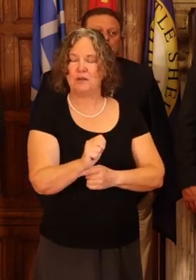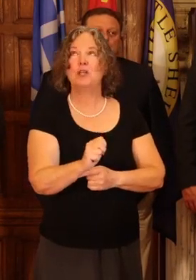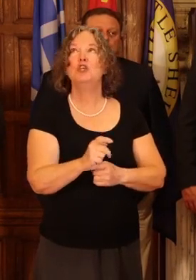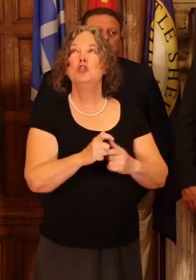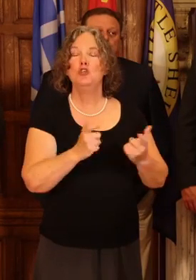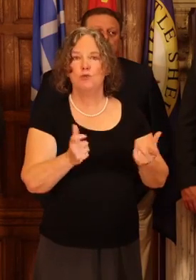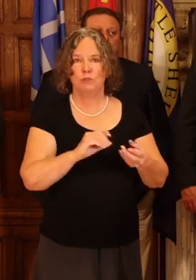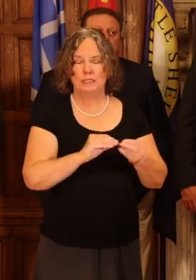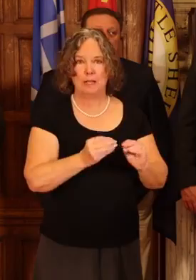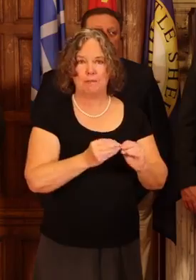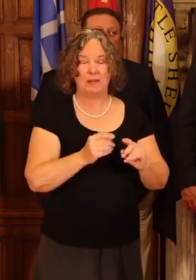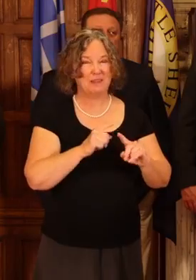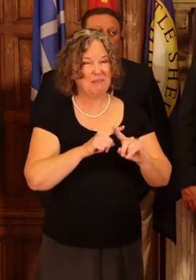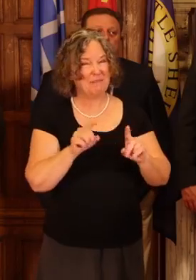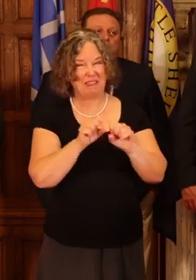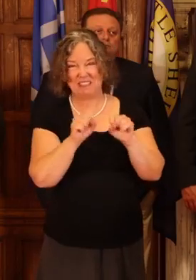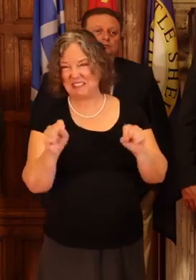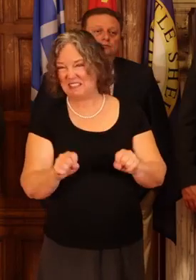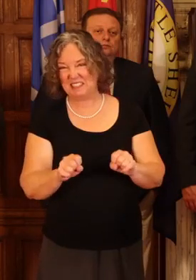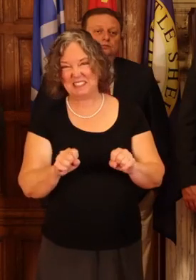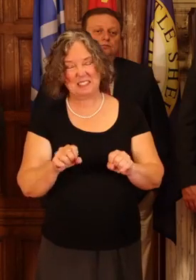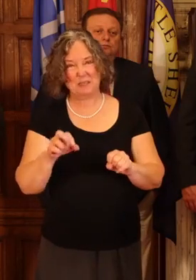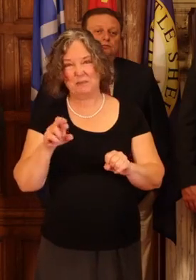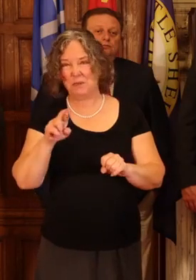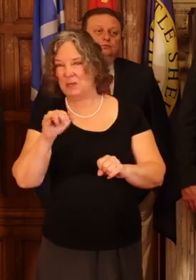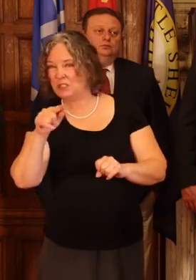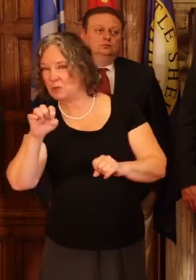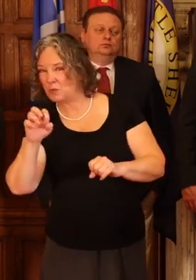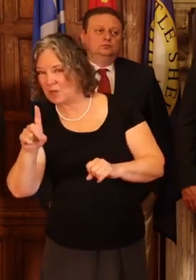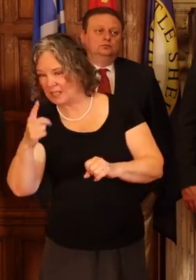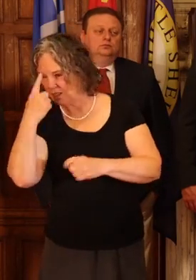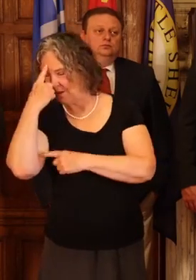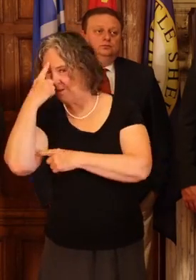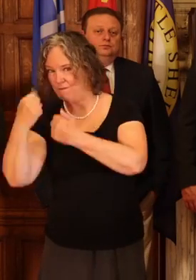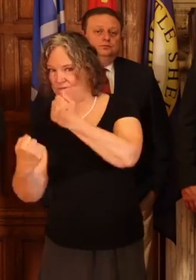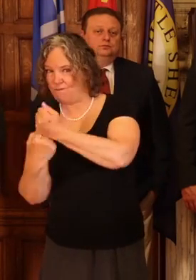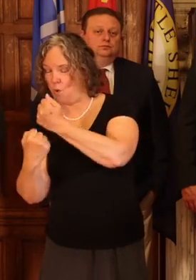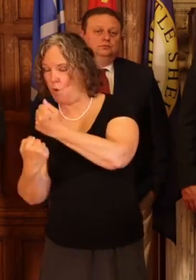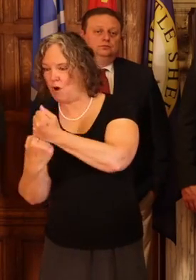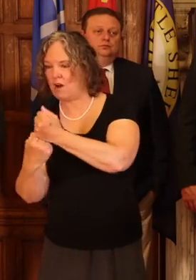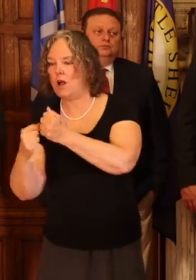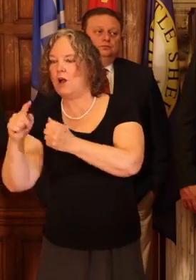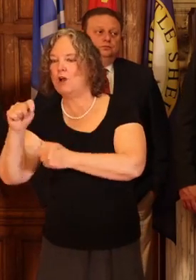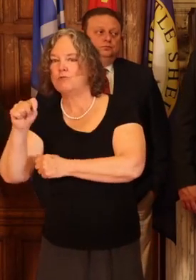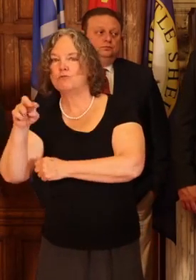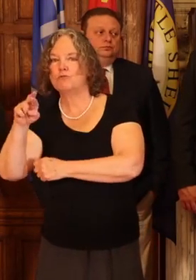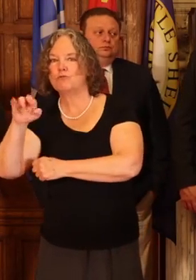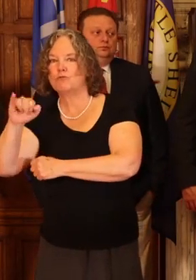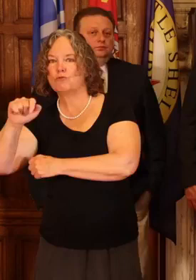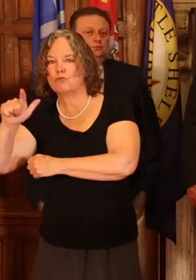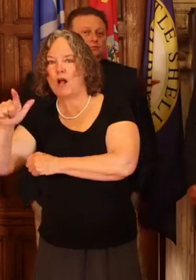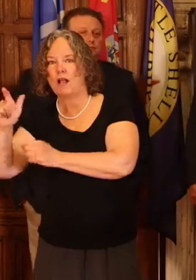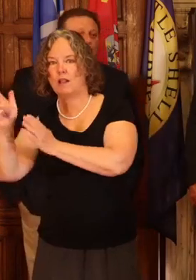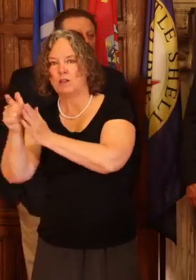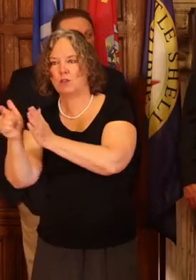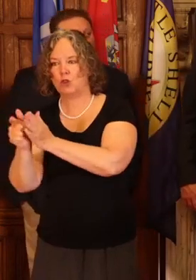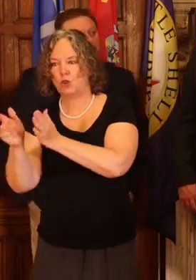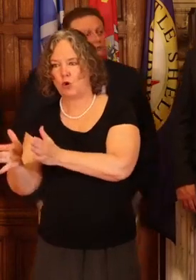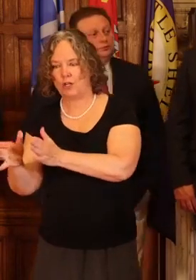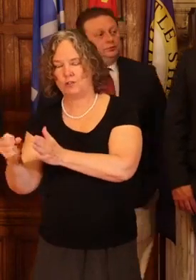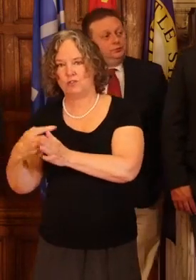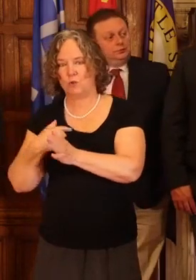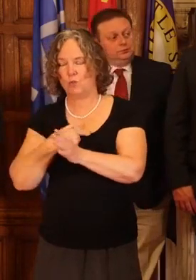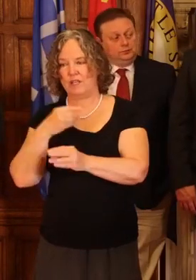the system was rigged in favor of the trial lawyers, and it needed to be changed, and we did. So we'll go online.